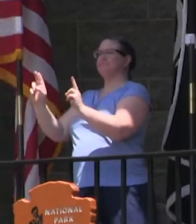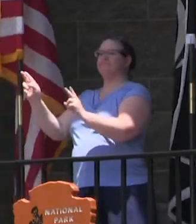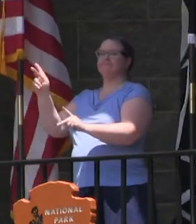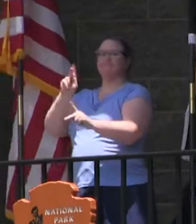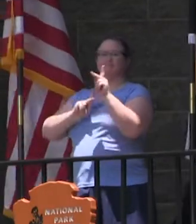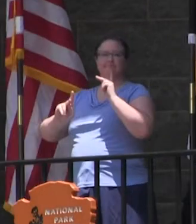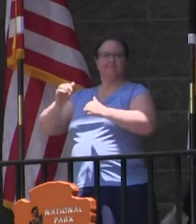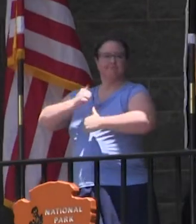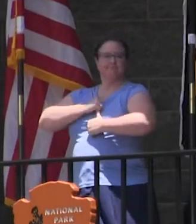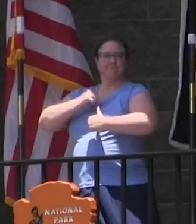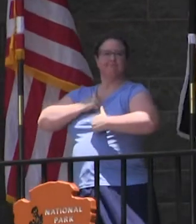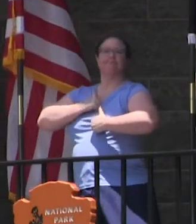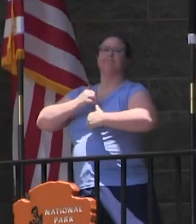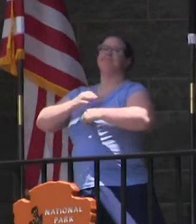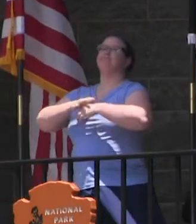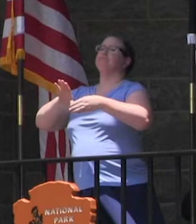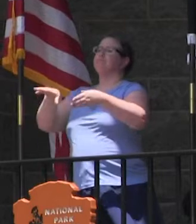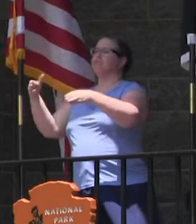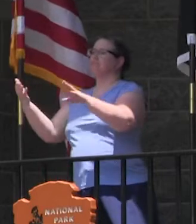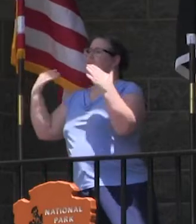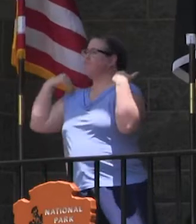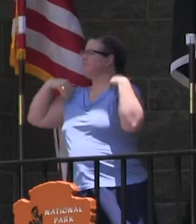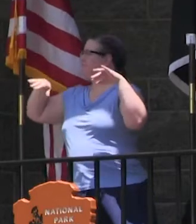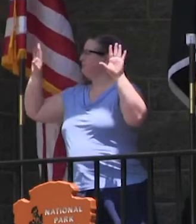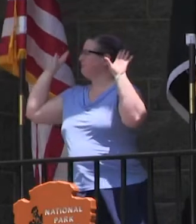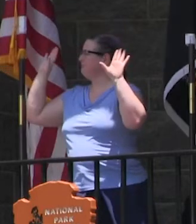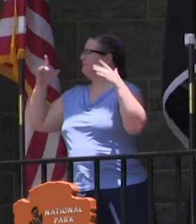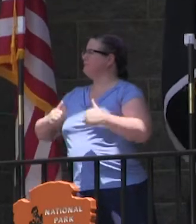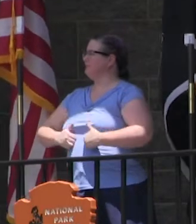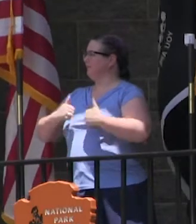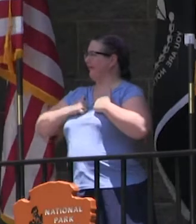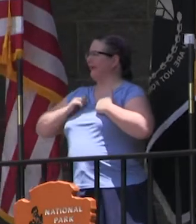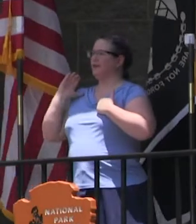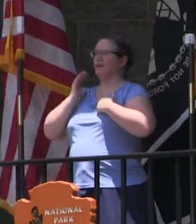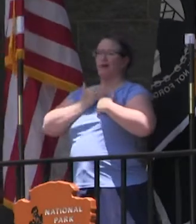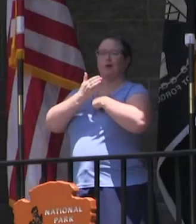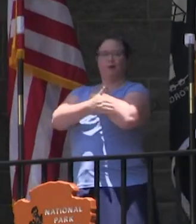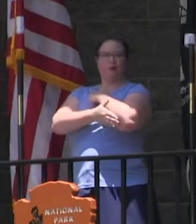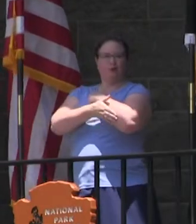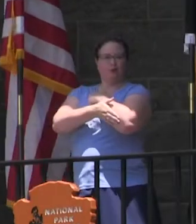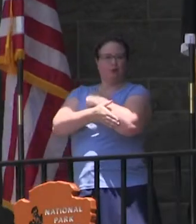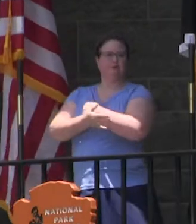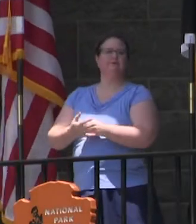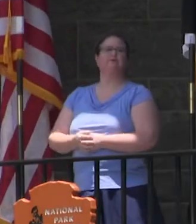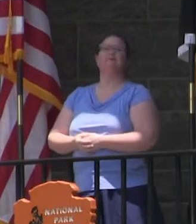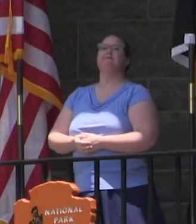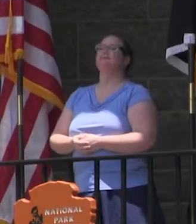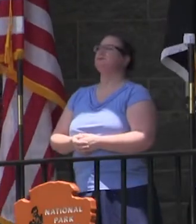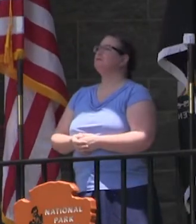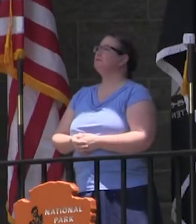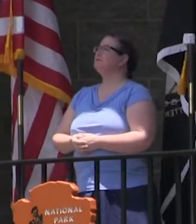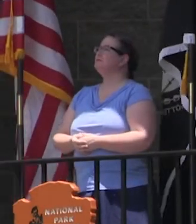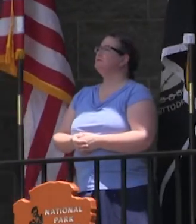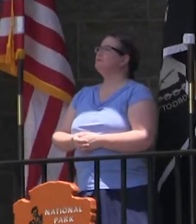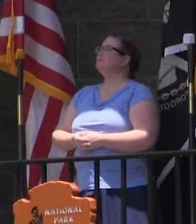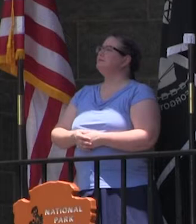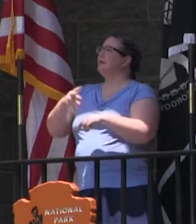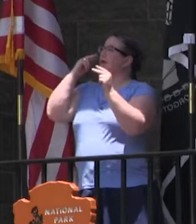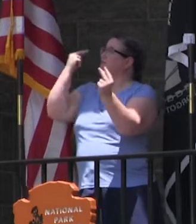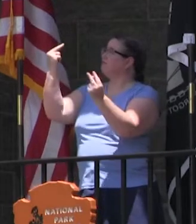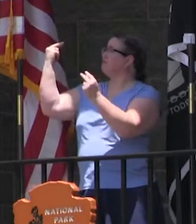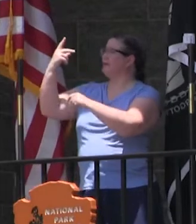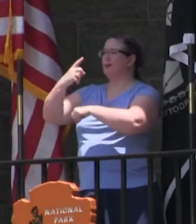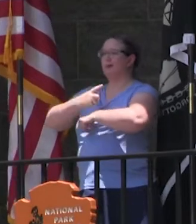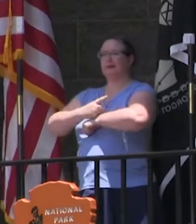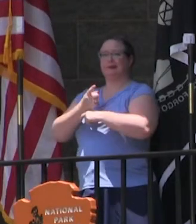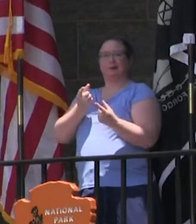and servicewomen who have sacrificed their lives for our country. That is what we do on Memorial Day, but